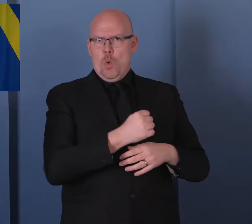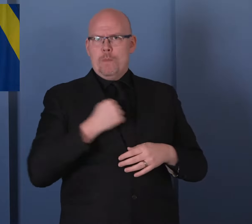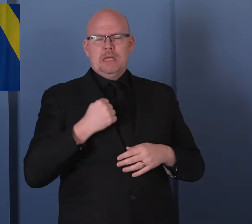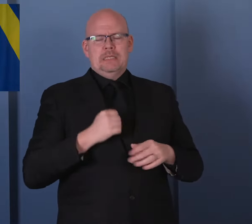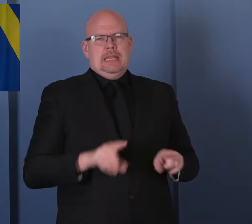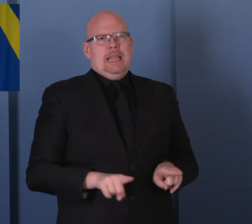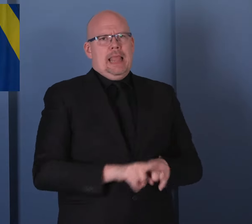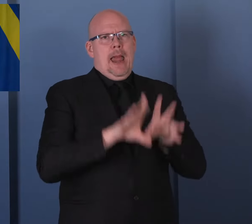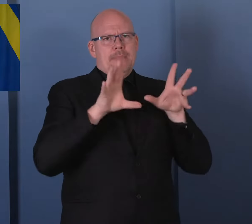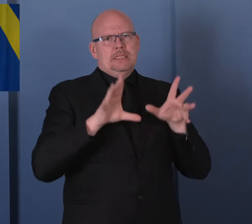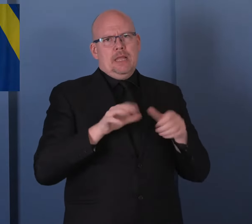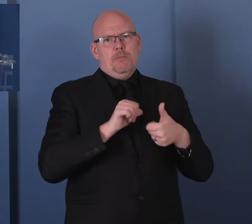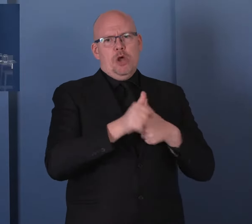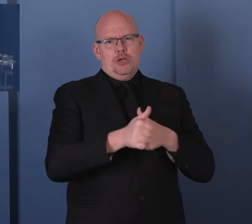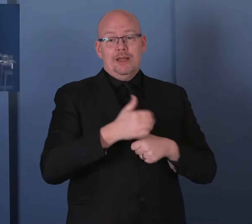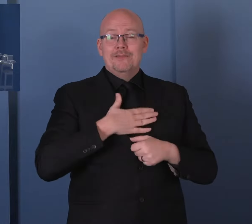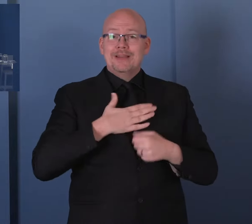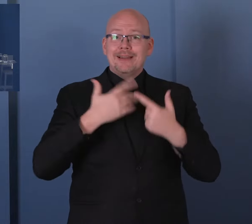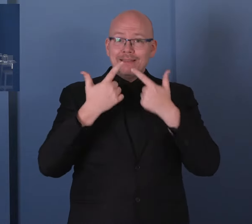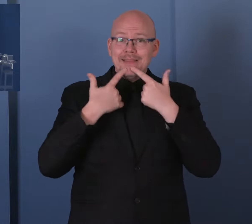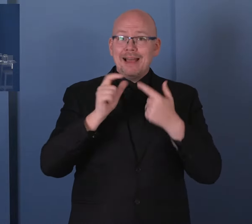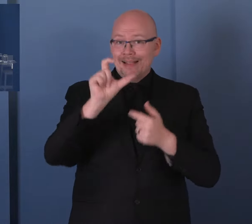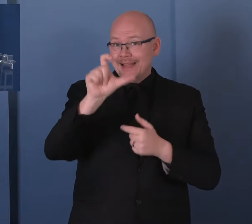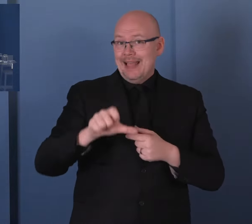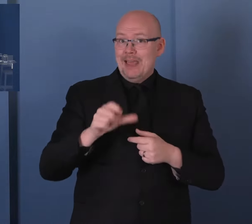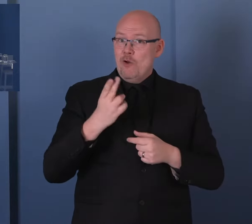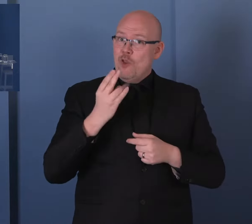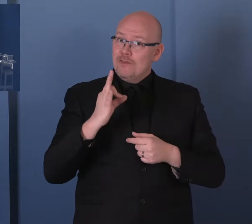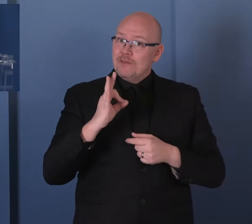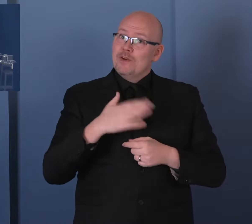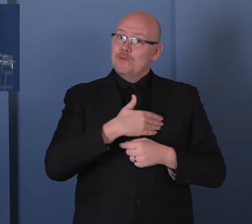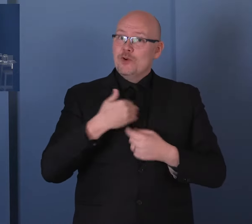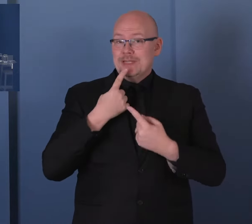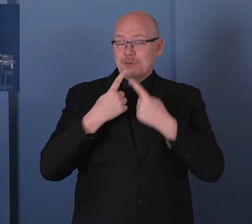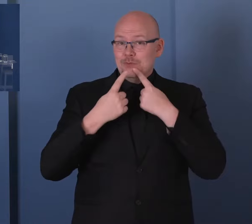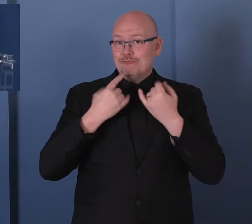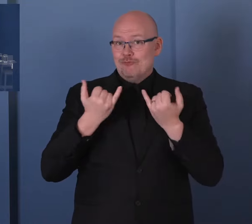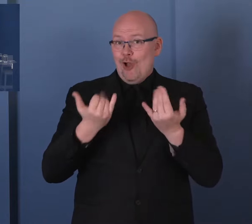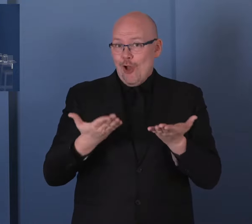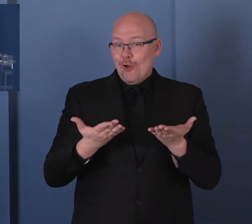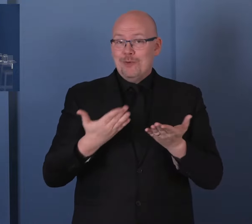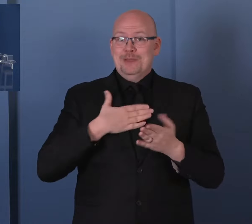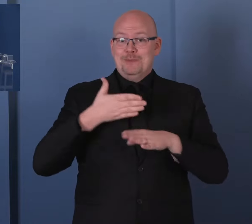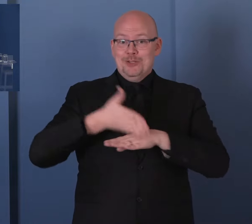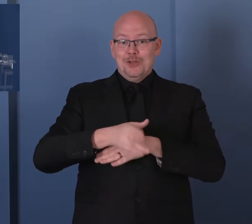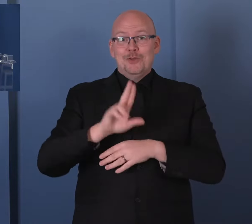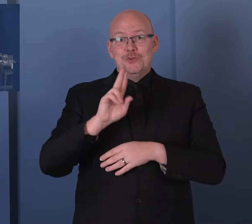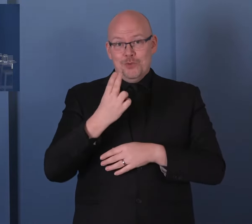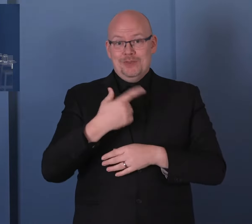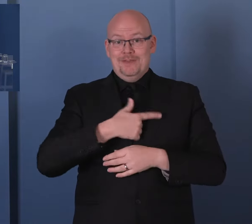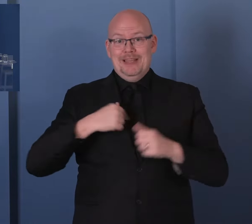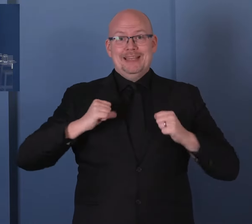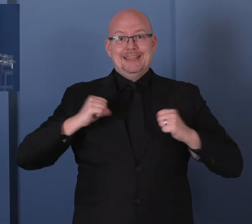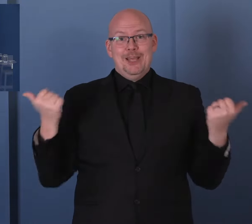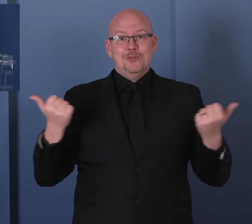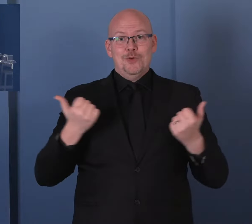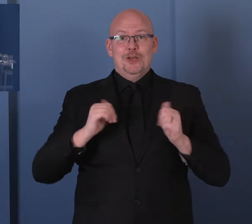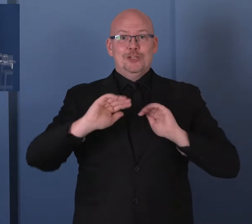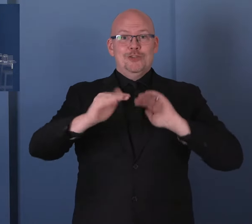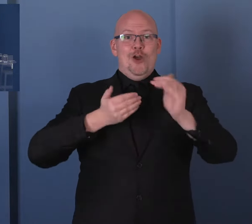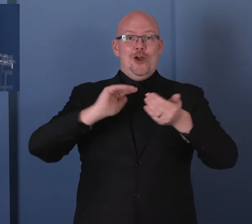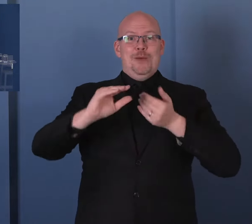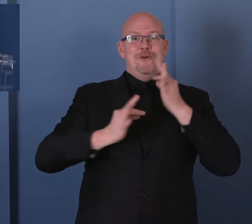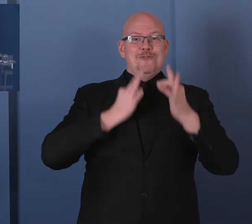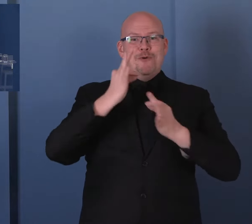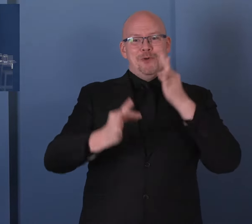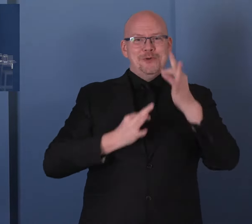partner. I want to thank you for today's discussion and for the visit here. And now I think we are ready to answer all of your